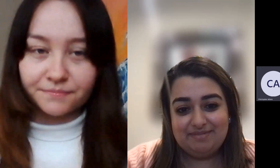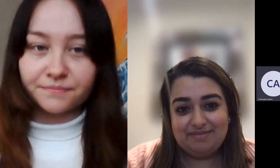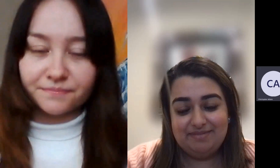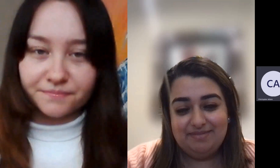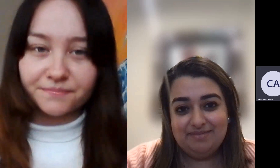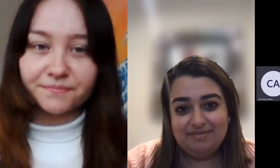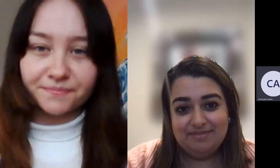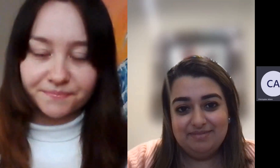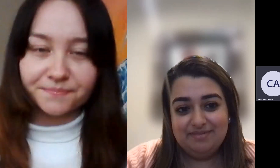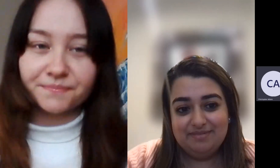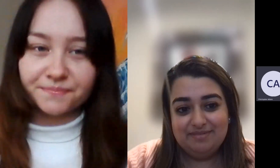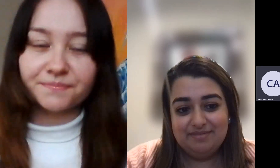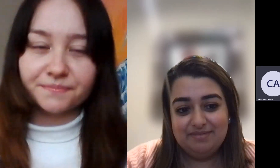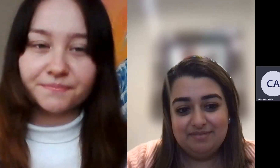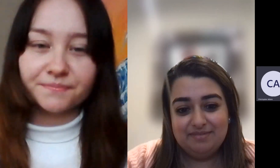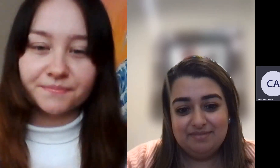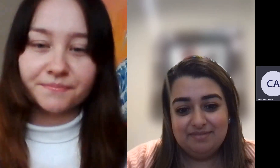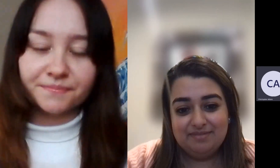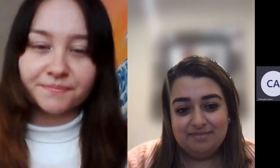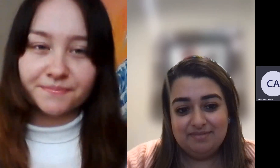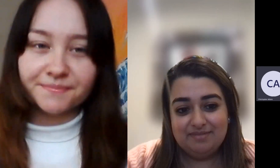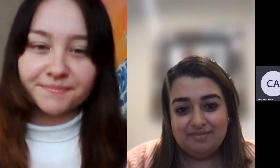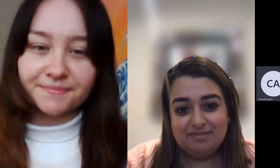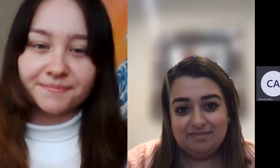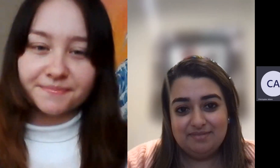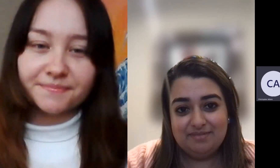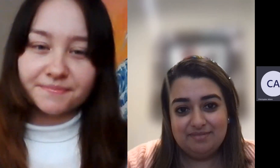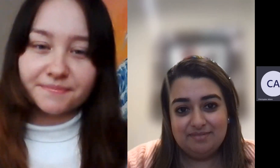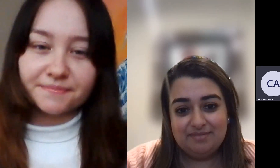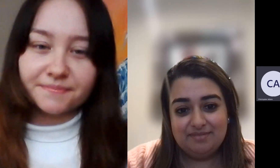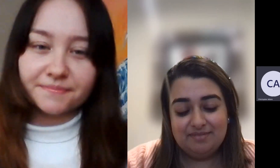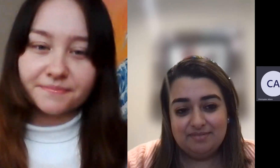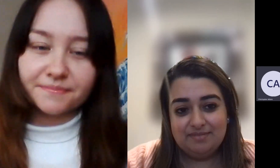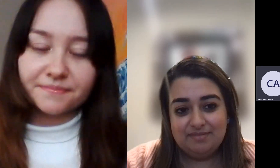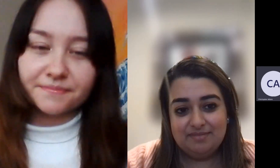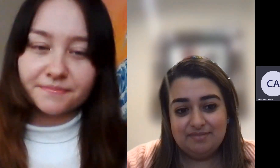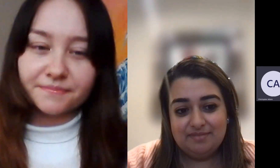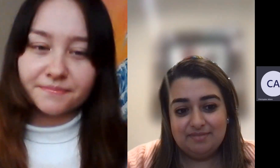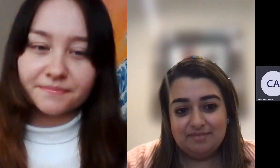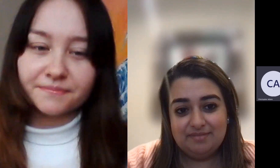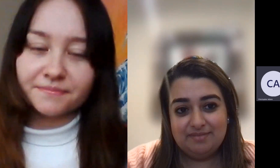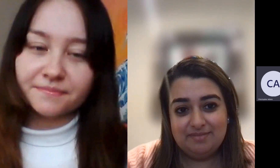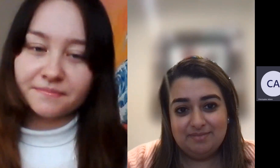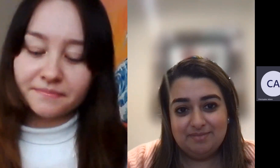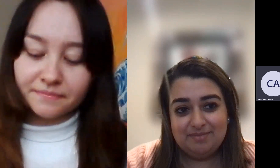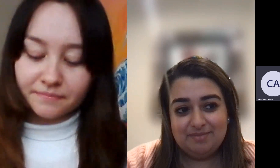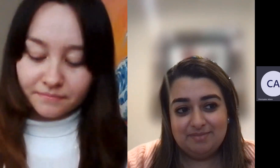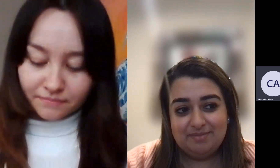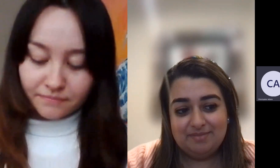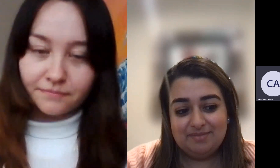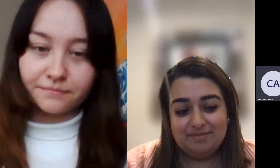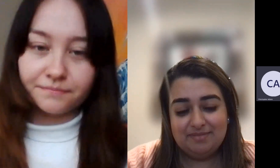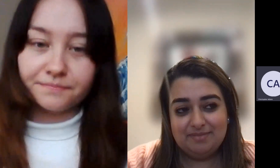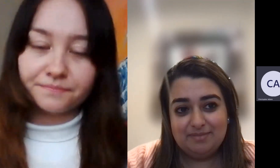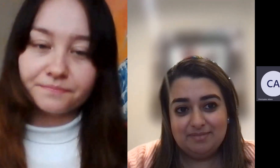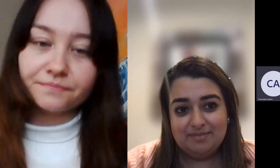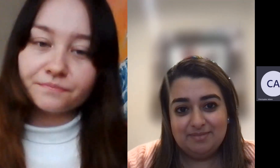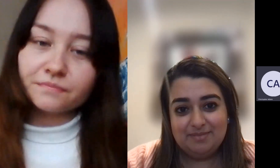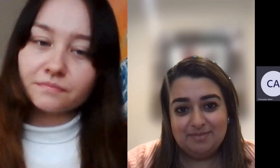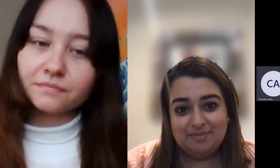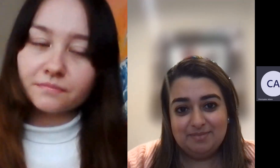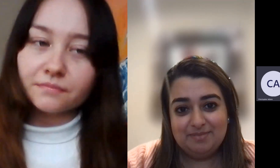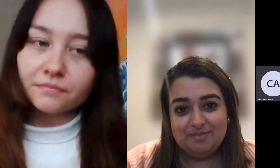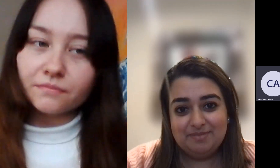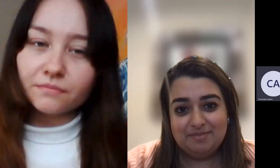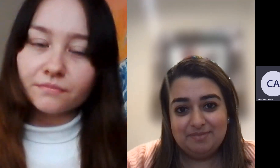of career journey, but as you've said, you've already grown and learnt things. So the question I'm going to put to both of you is that if you could go back and give some